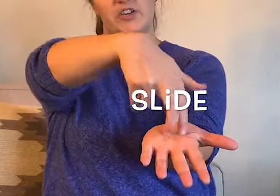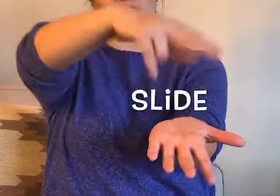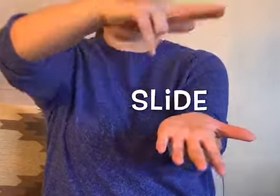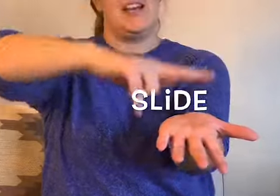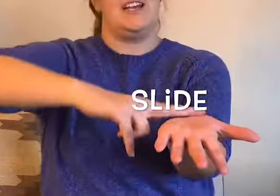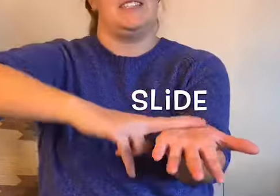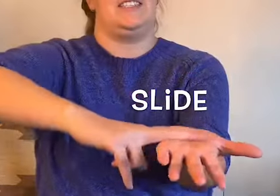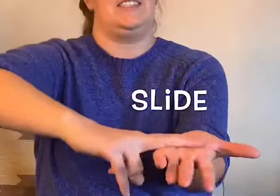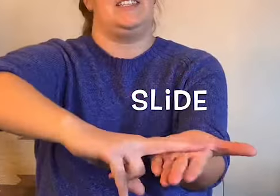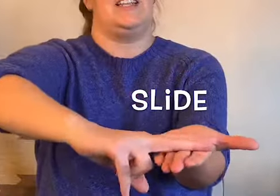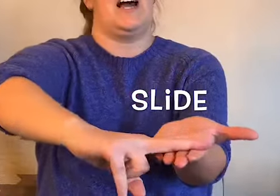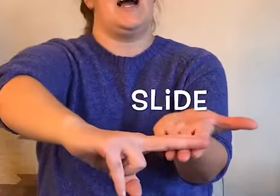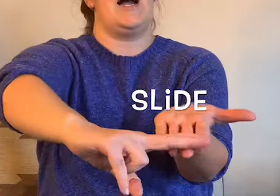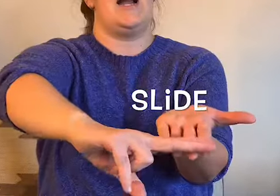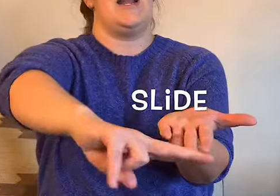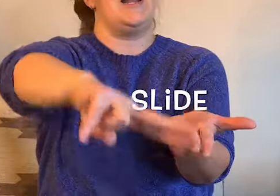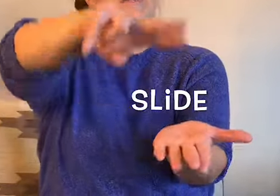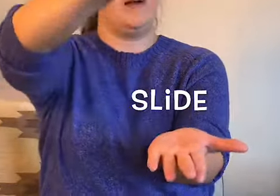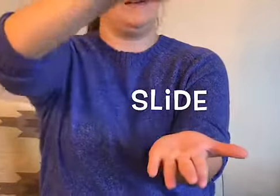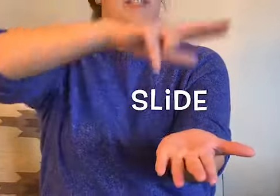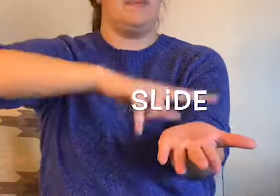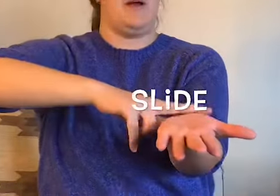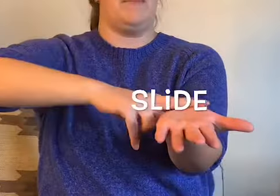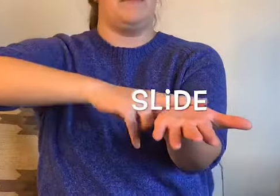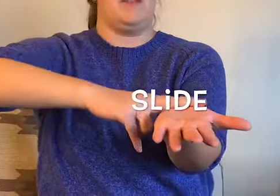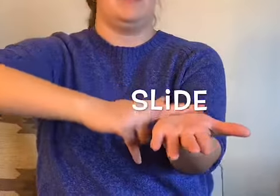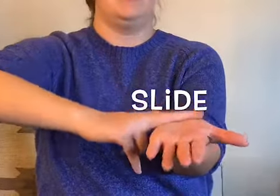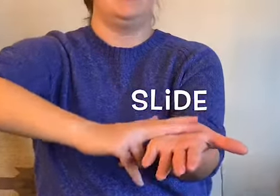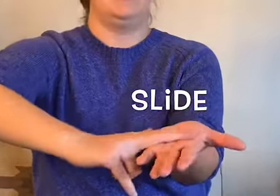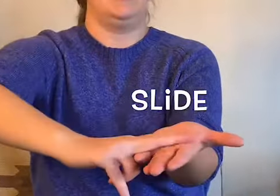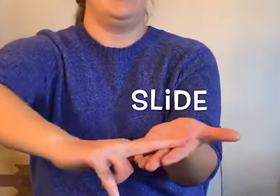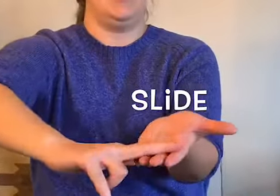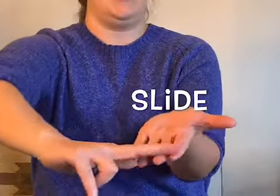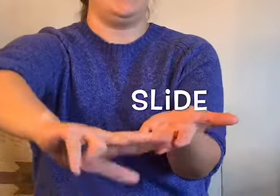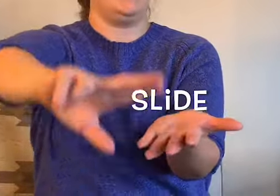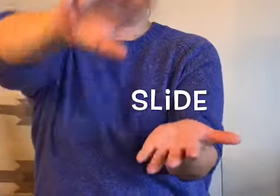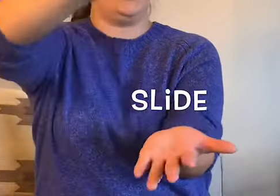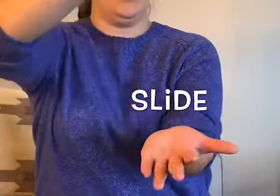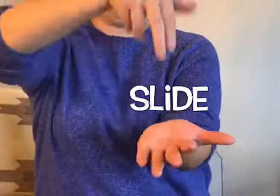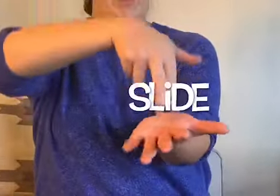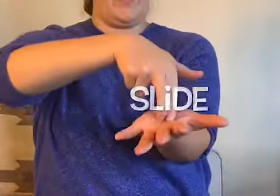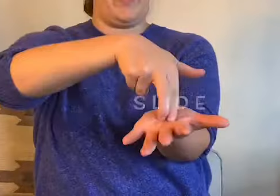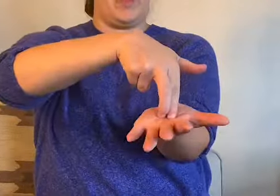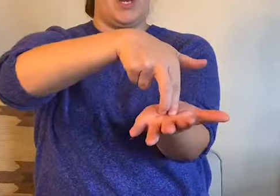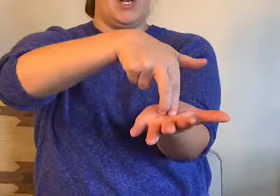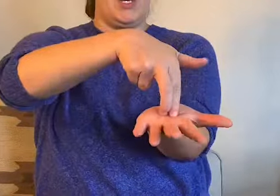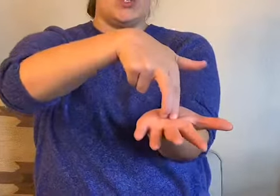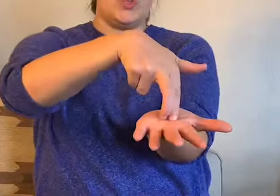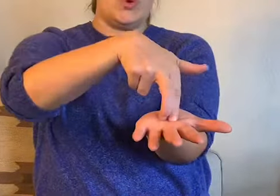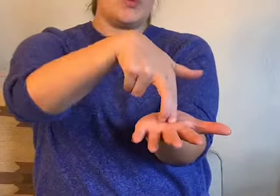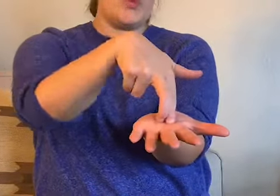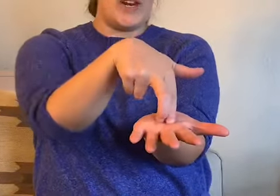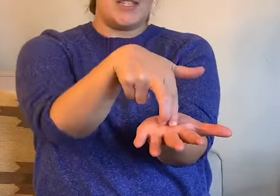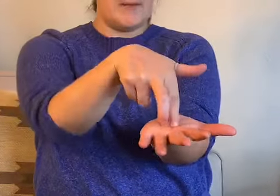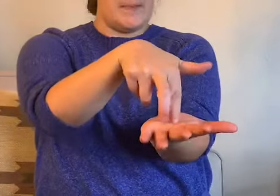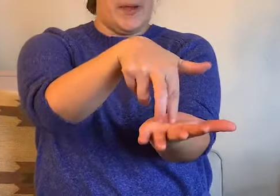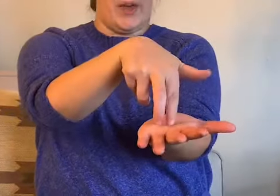to slide him on his palm, slide on the palm. So we'll break down the pattern,